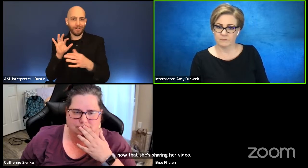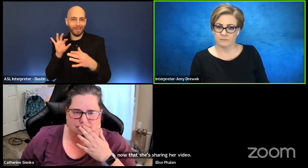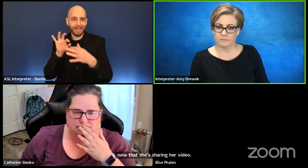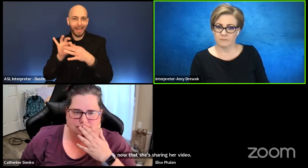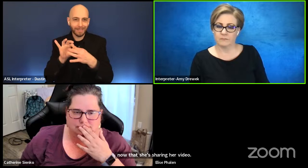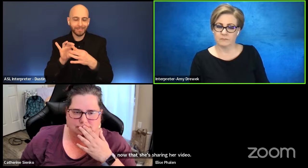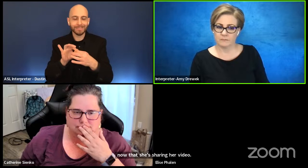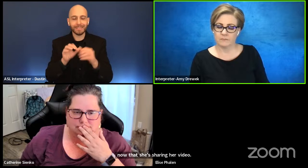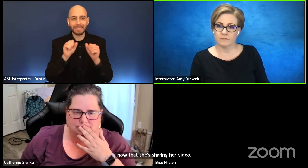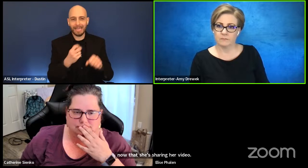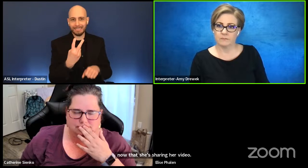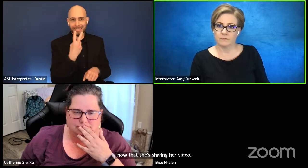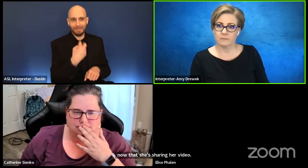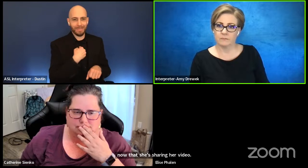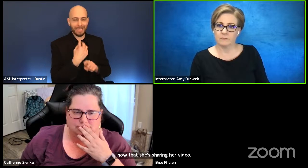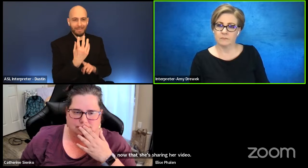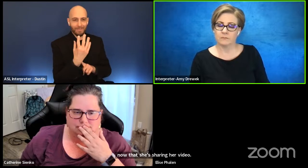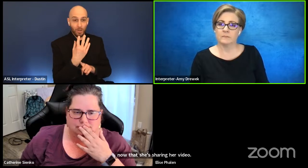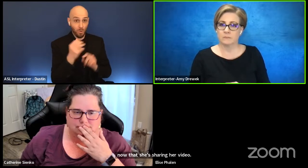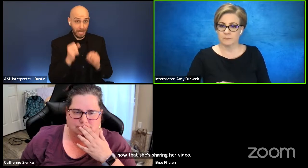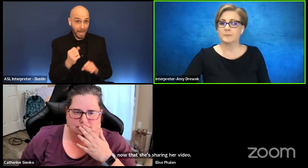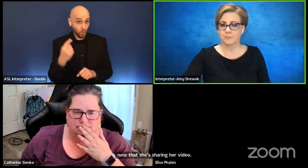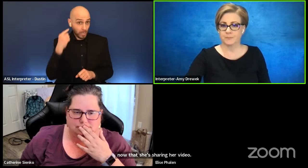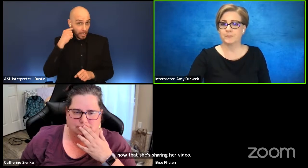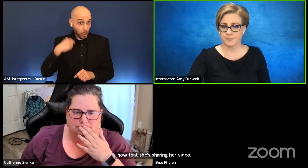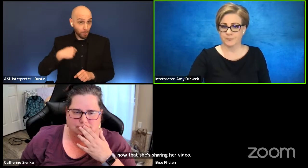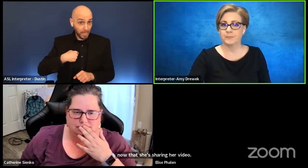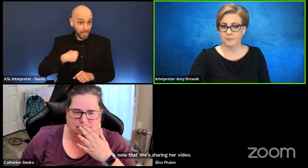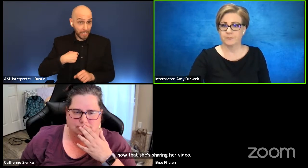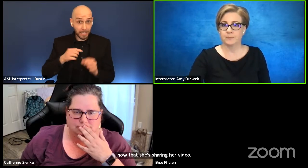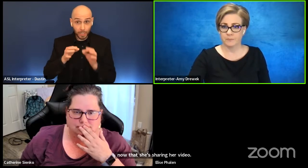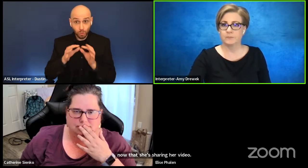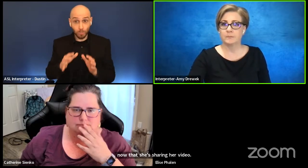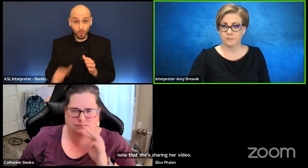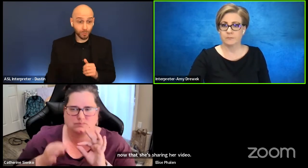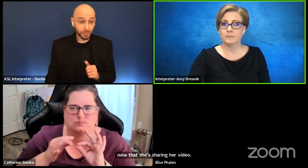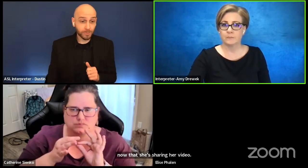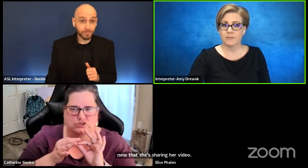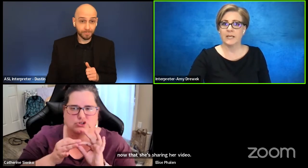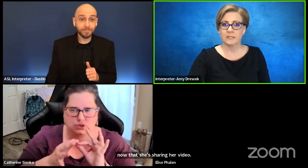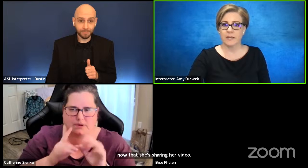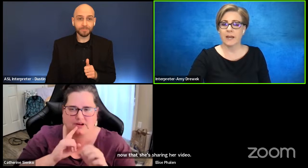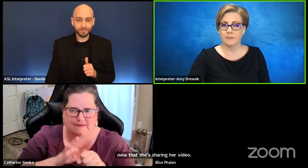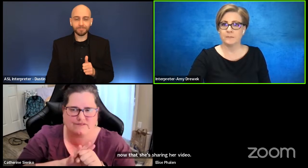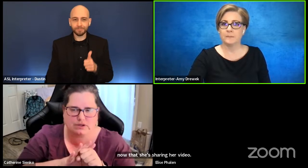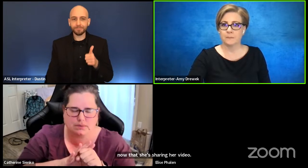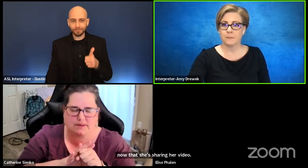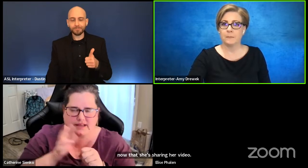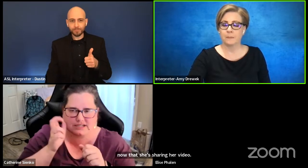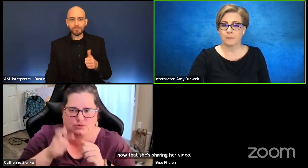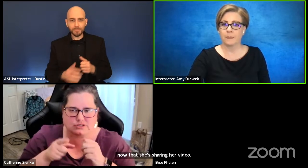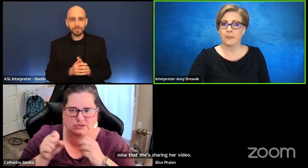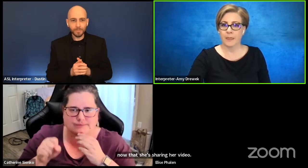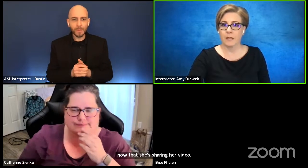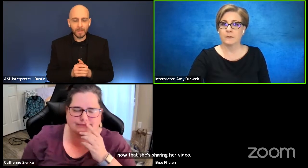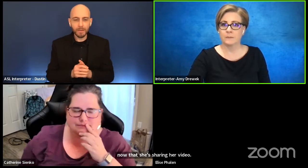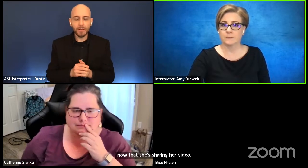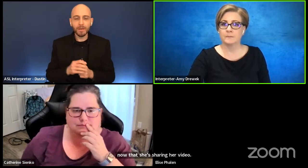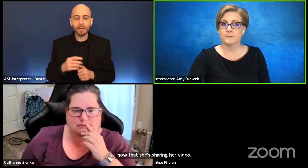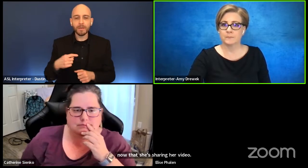freer. So can you hear me, interpreters? Okay. So I don't actually Yes, we can. know